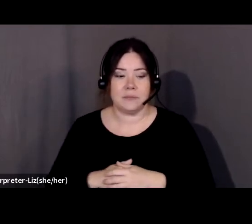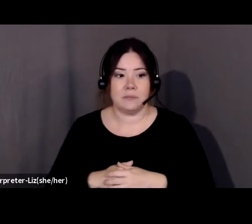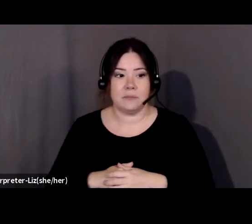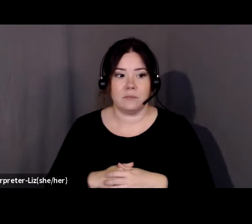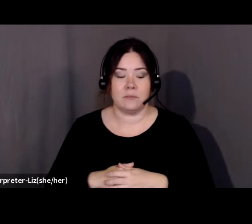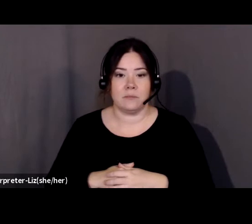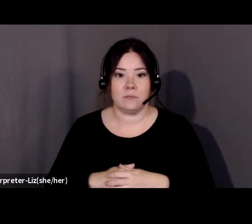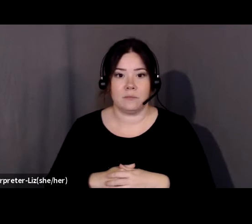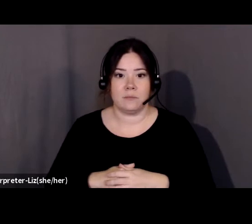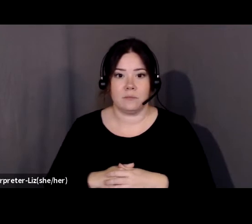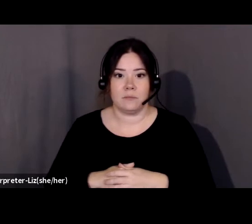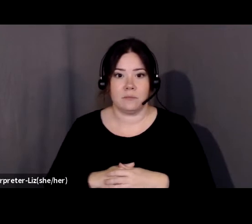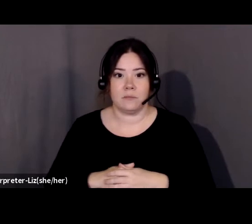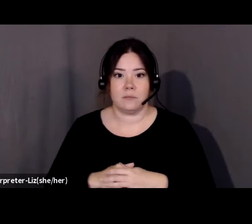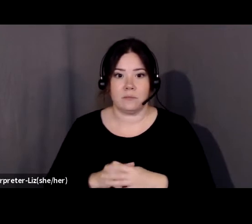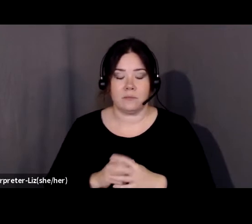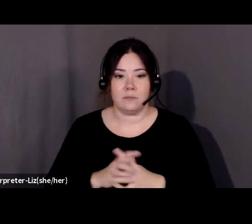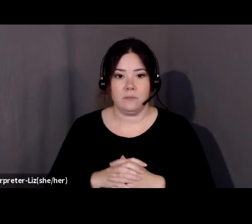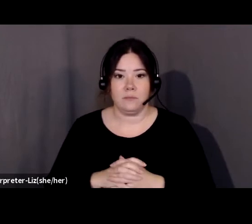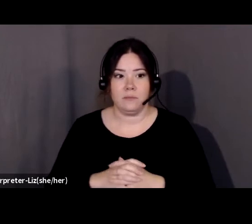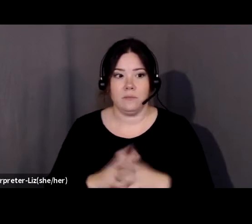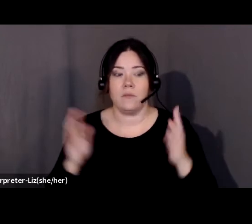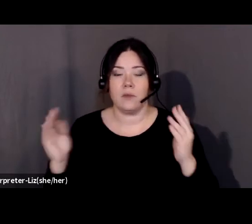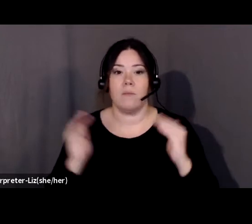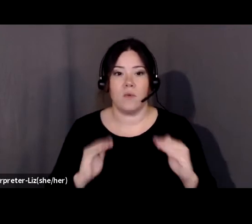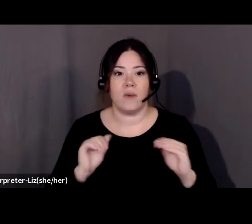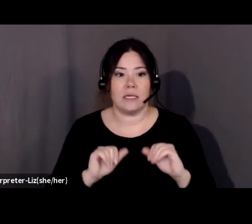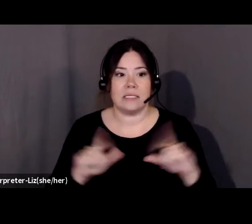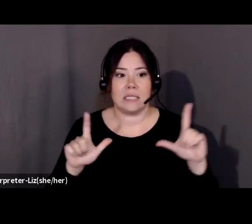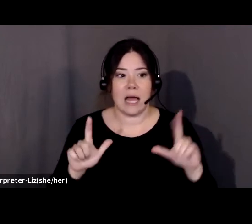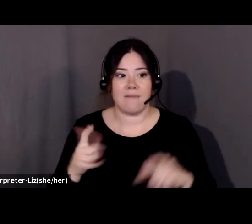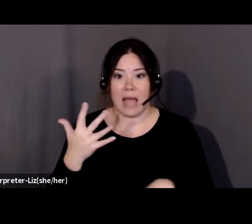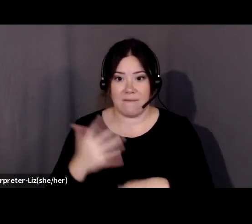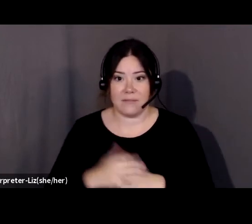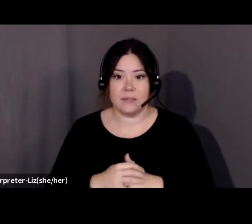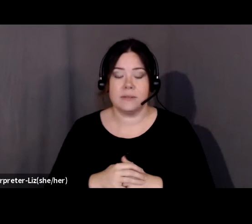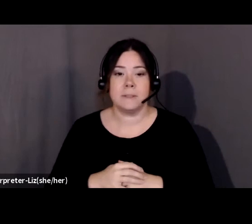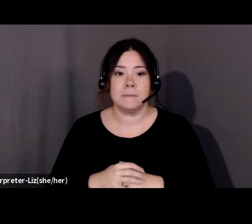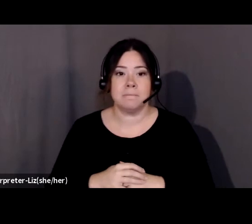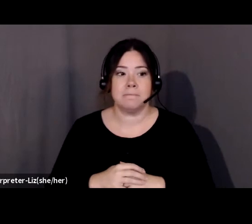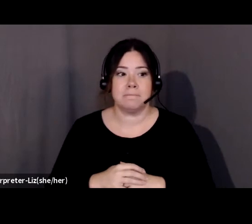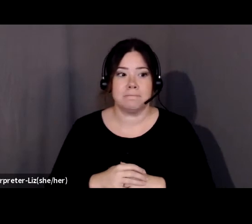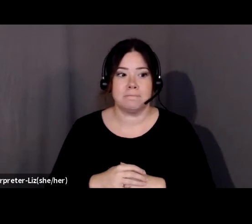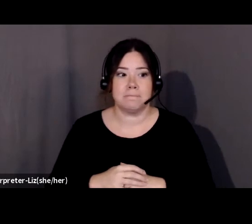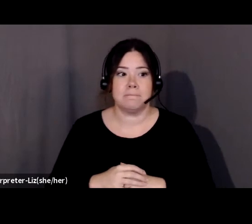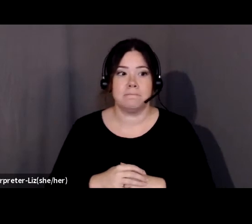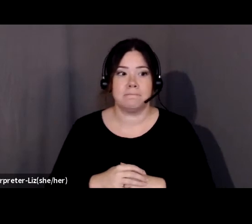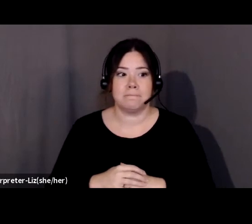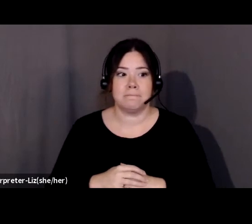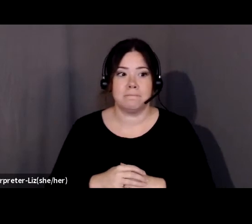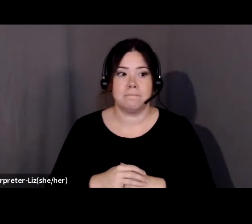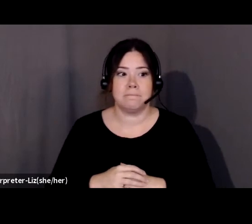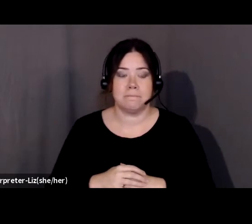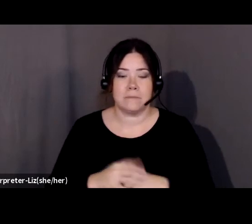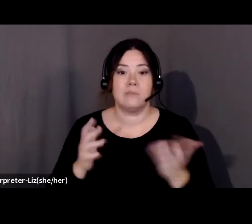let me make sure, please. Moving on to slide 5. Yes, so